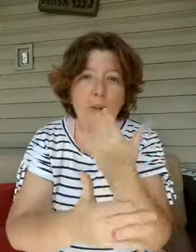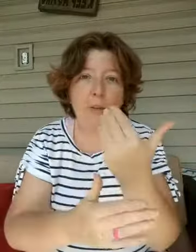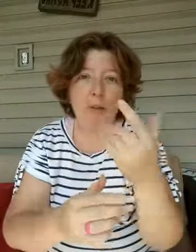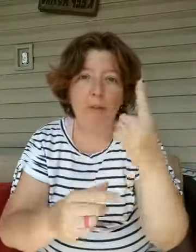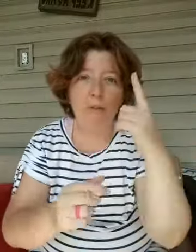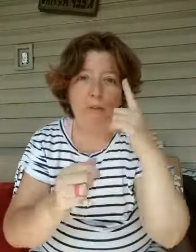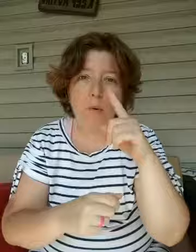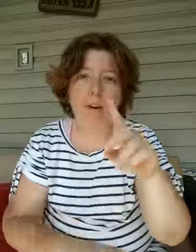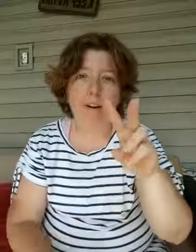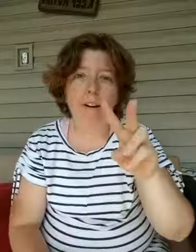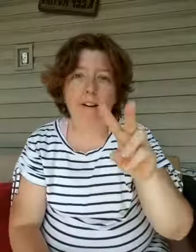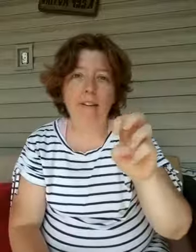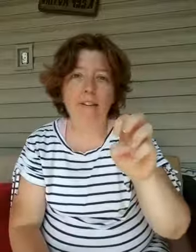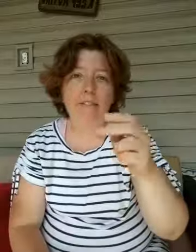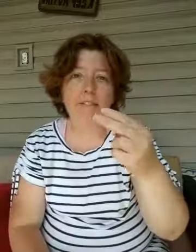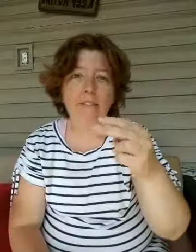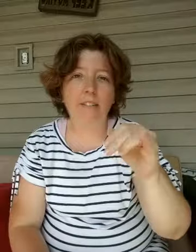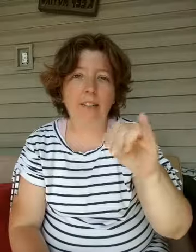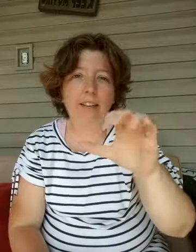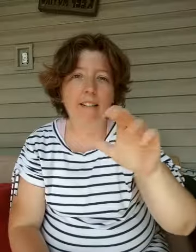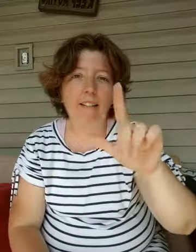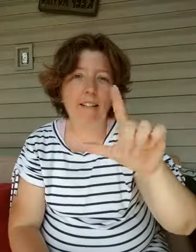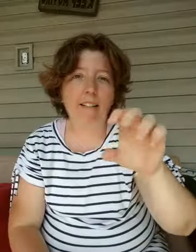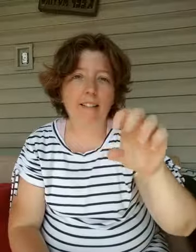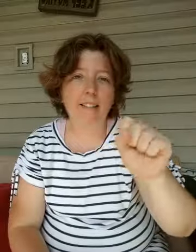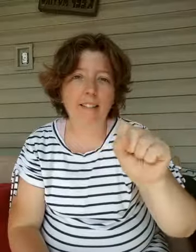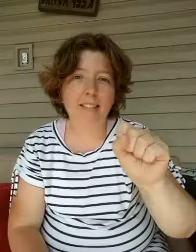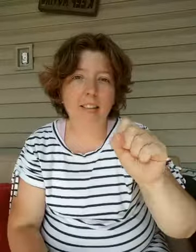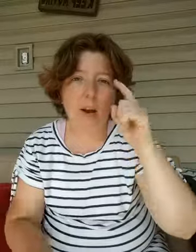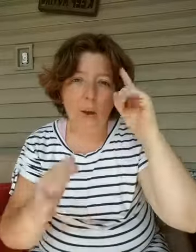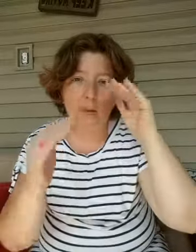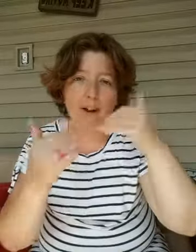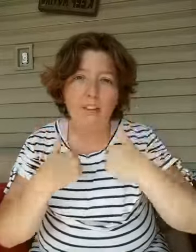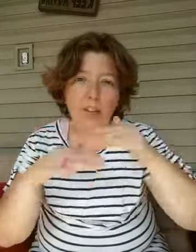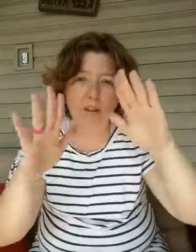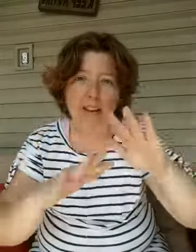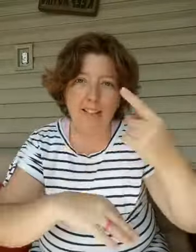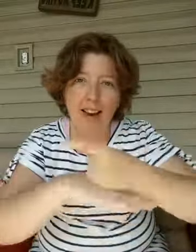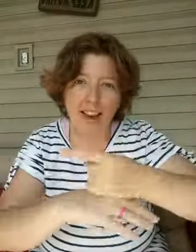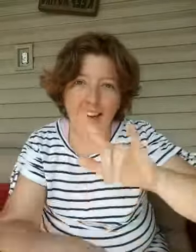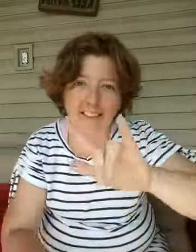one for vehicles. I hope you're having a great day.